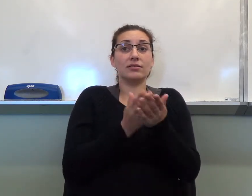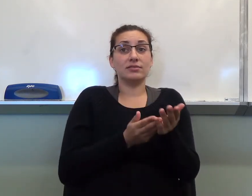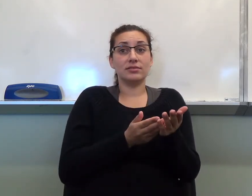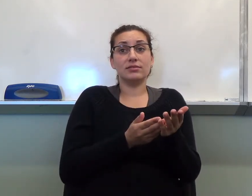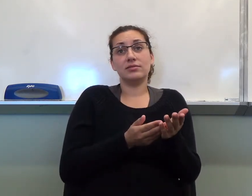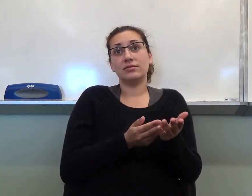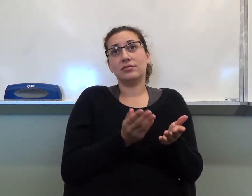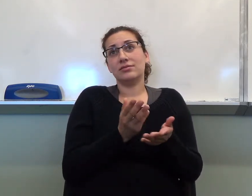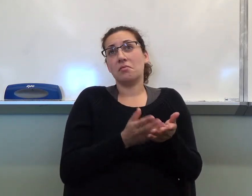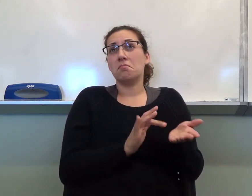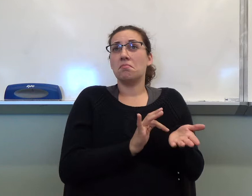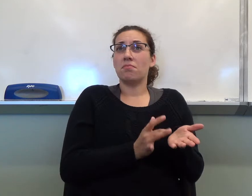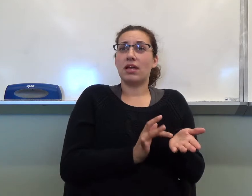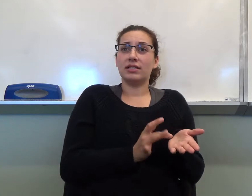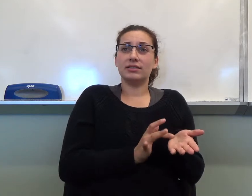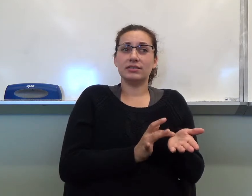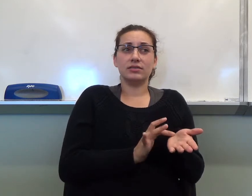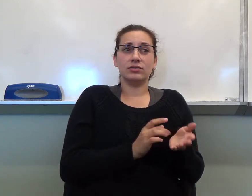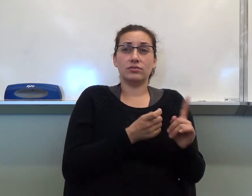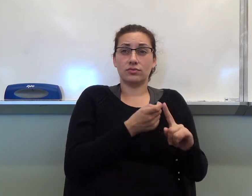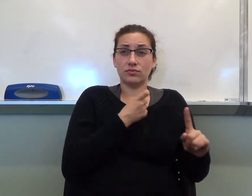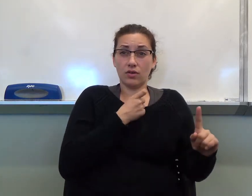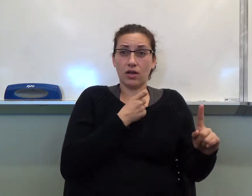Initially our medicines were derived from plants,